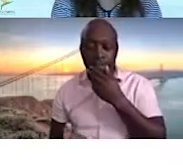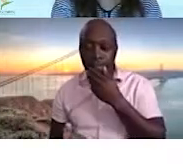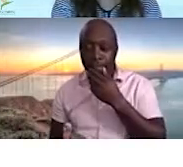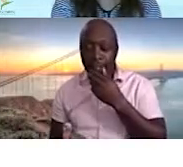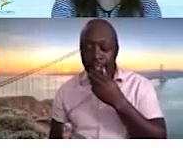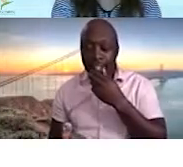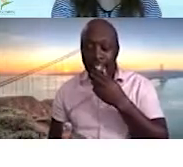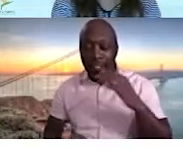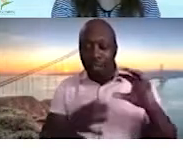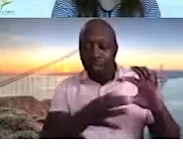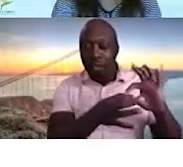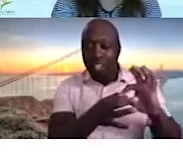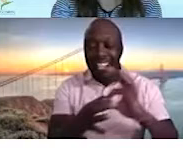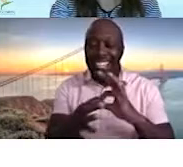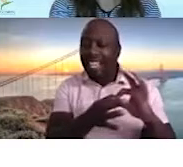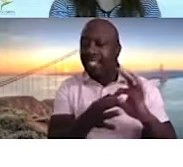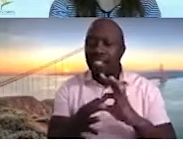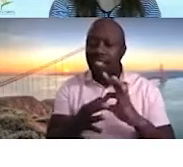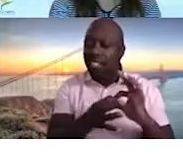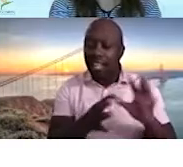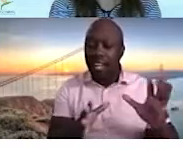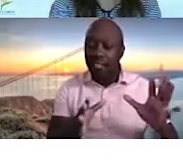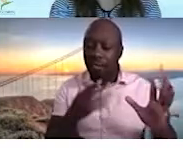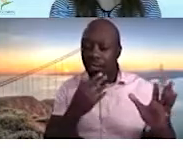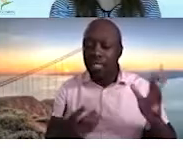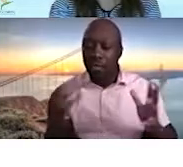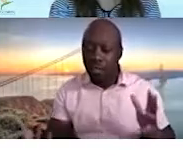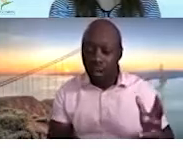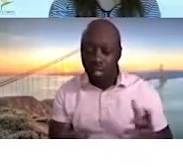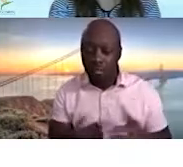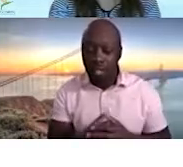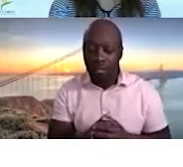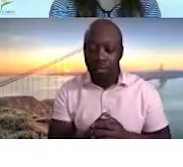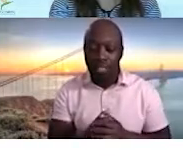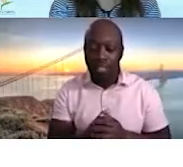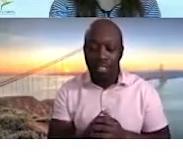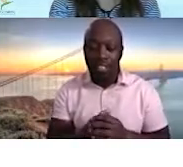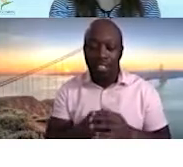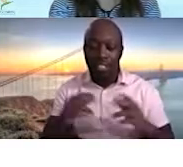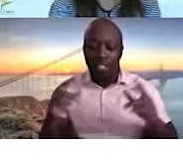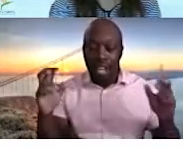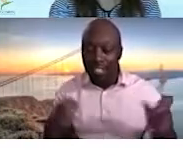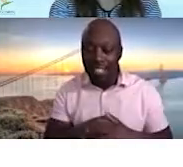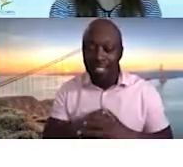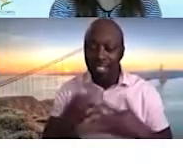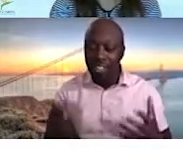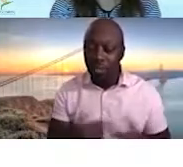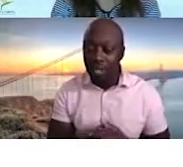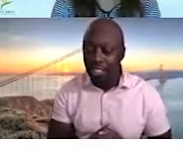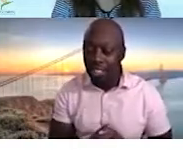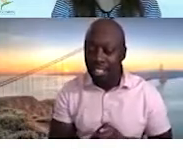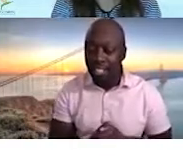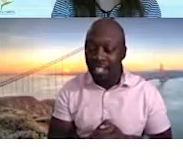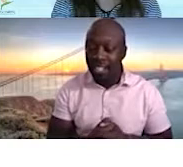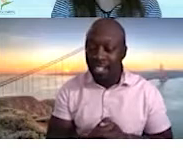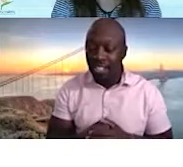oh, what are they connecting to that? What did we talk about? What's the context, the